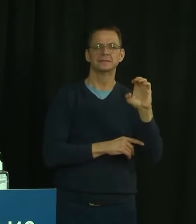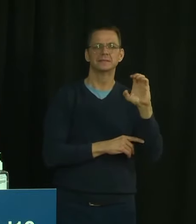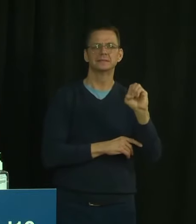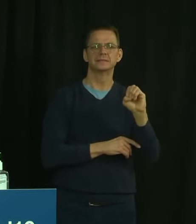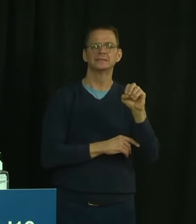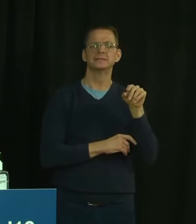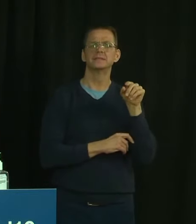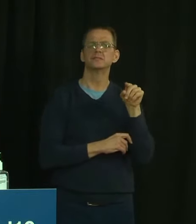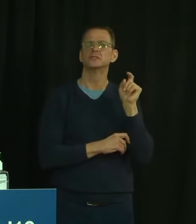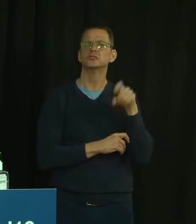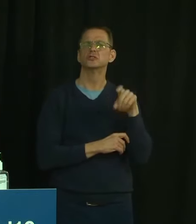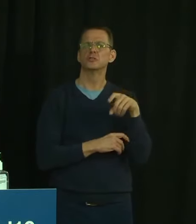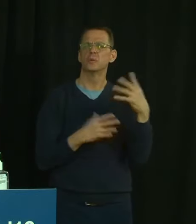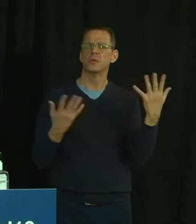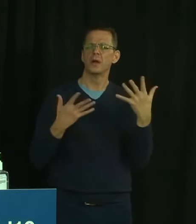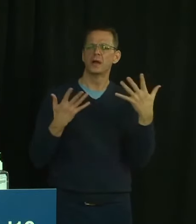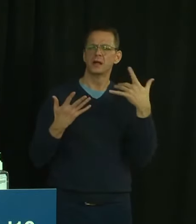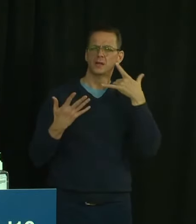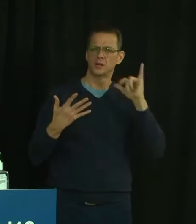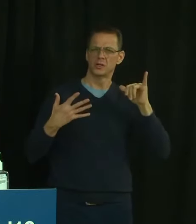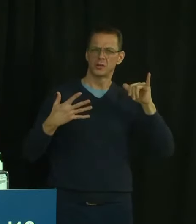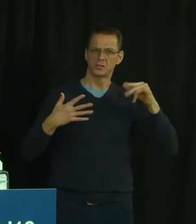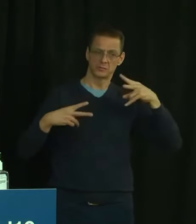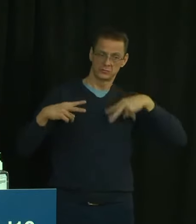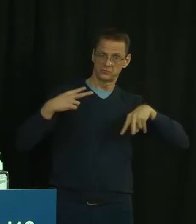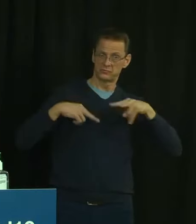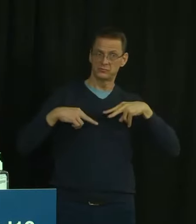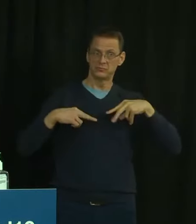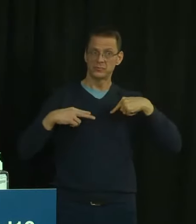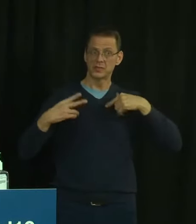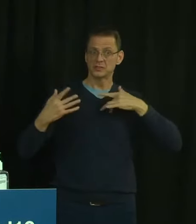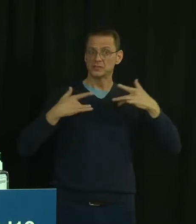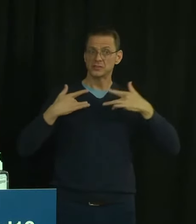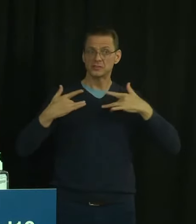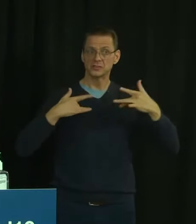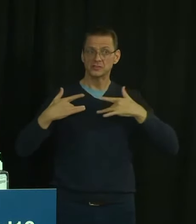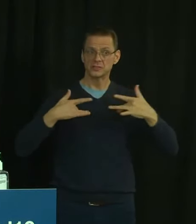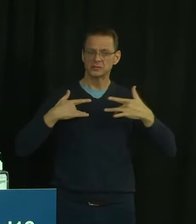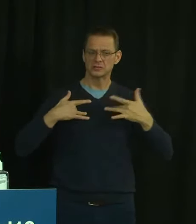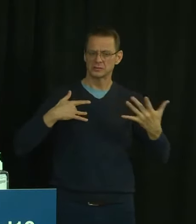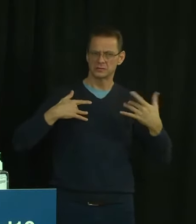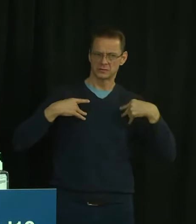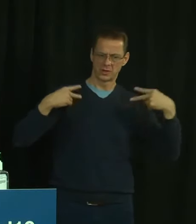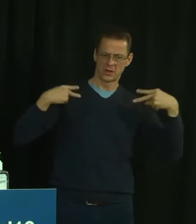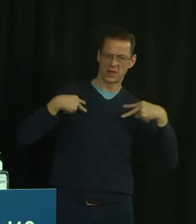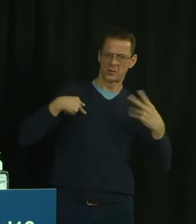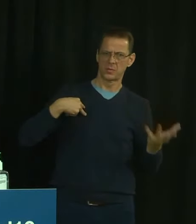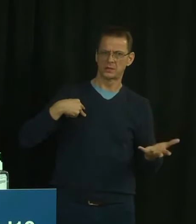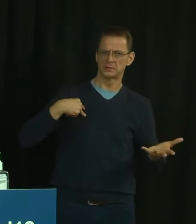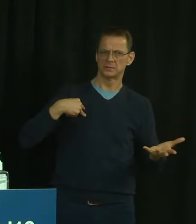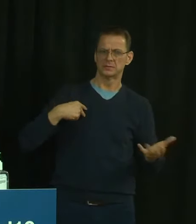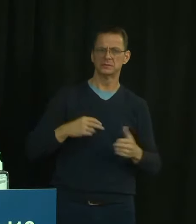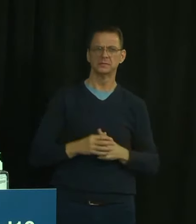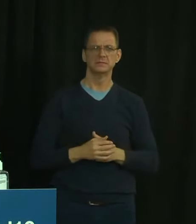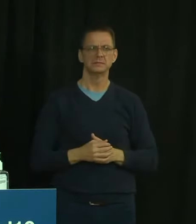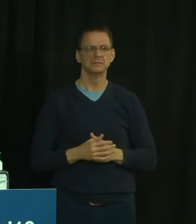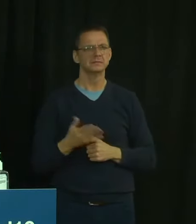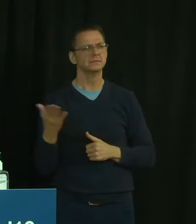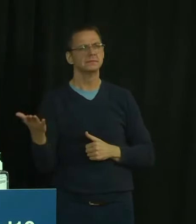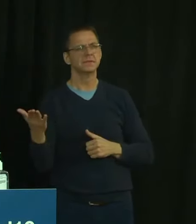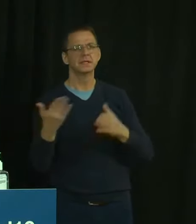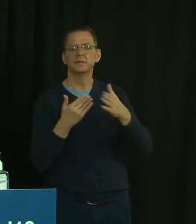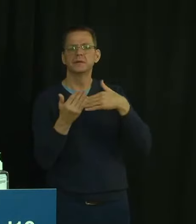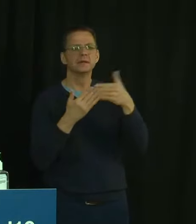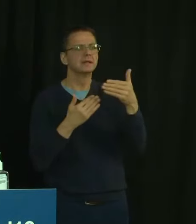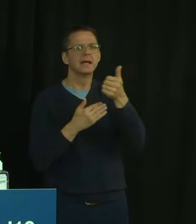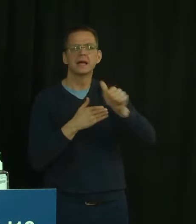It's important, again, as anyone who receives a medication, including a vaccine, if they see any kind of unusual symptoms or